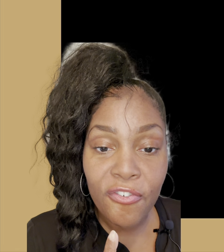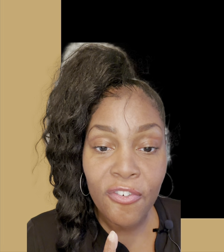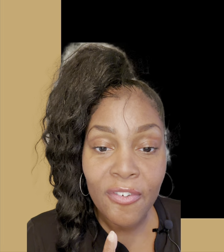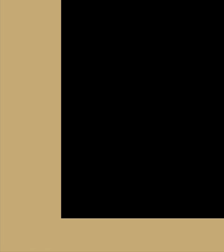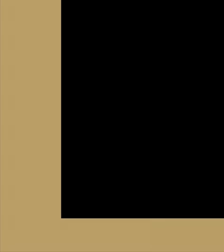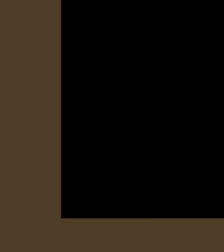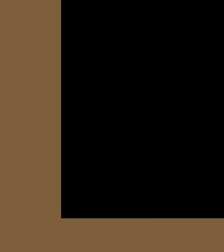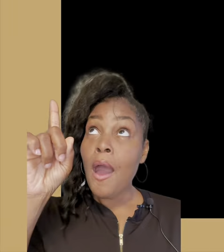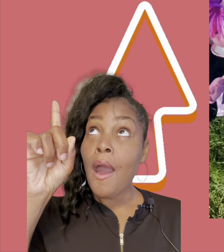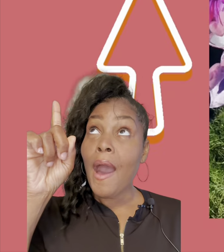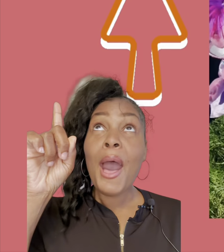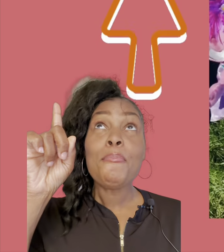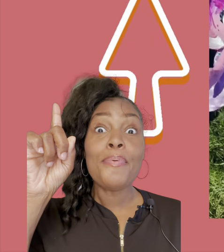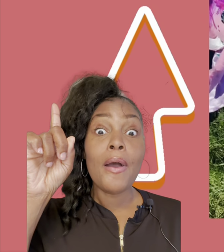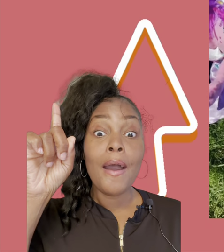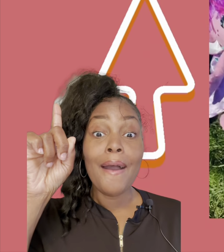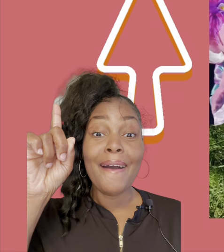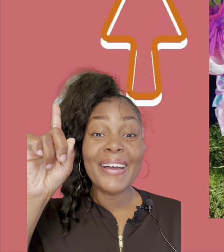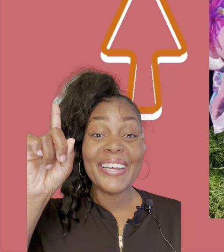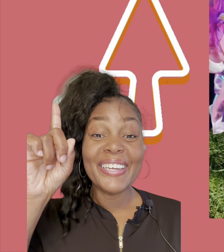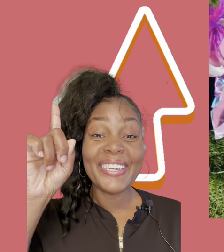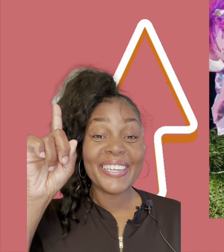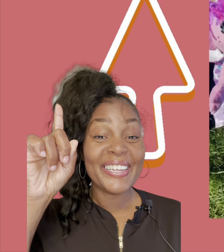Off. Up.